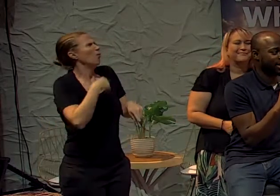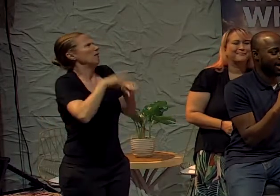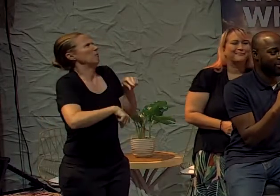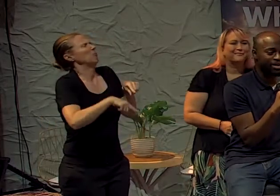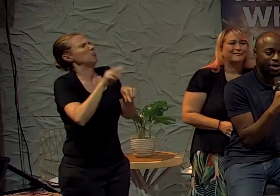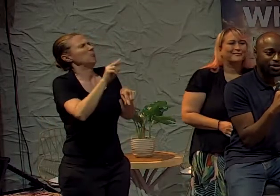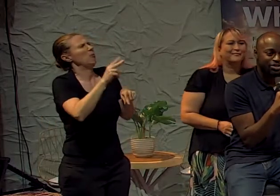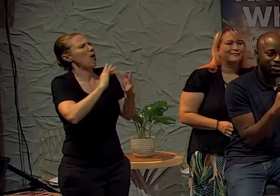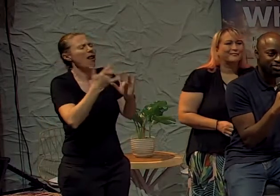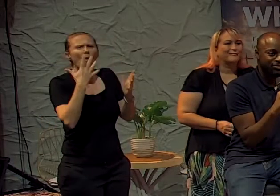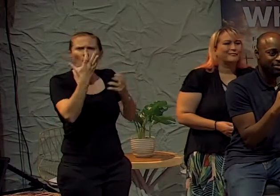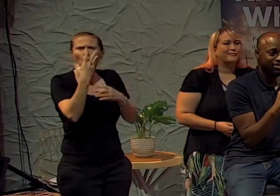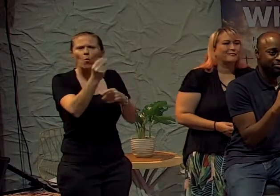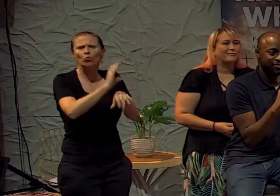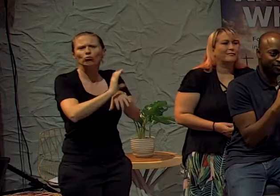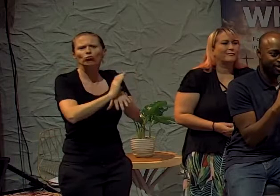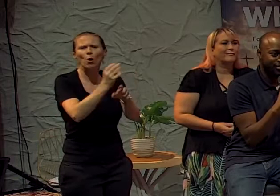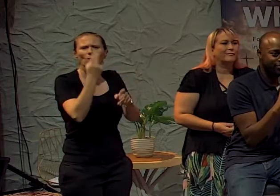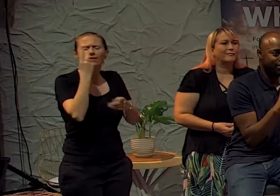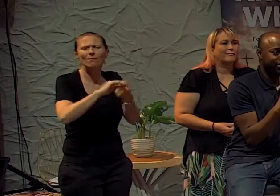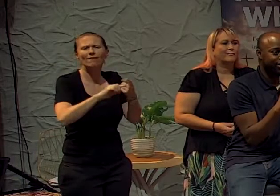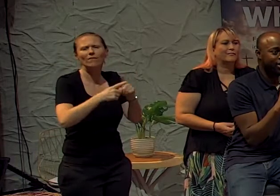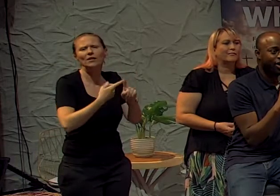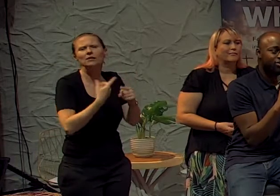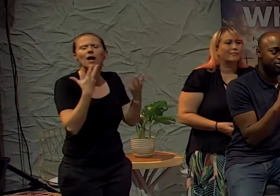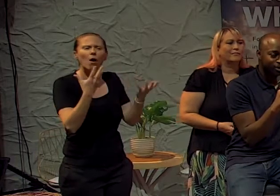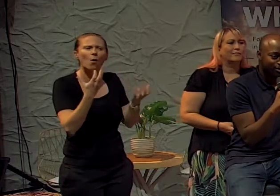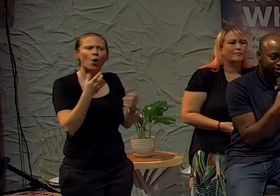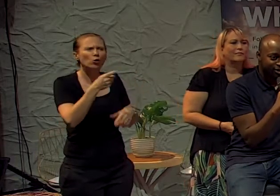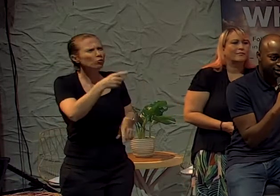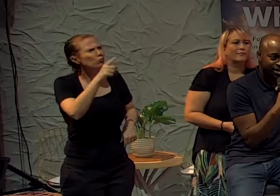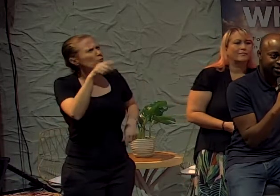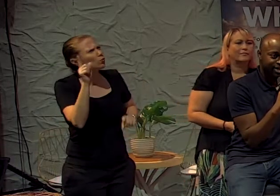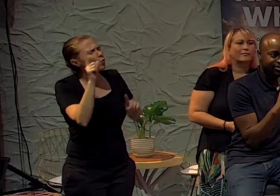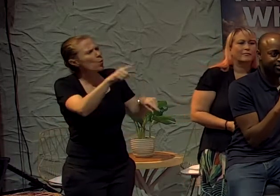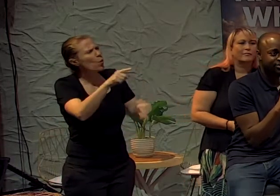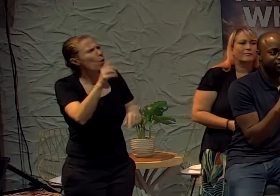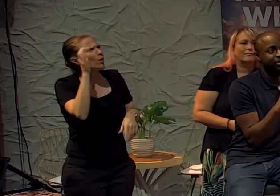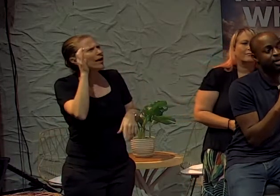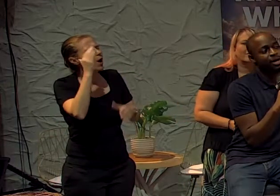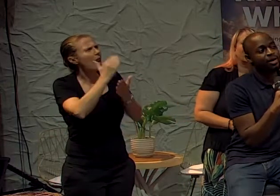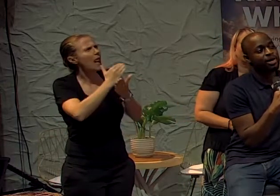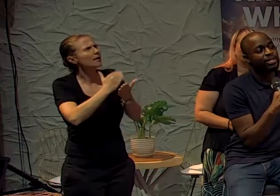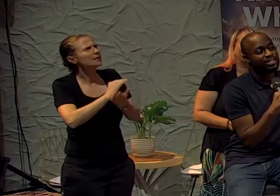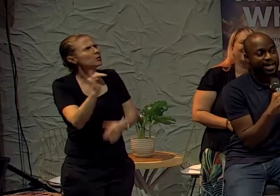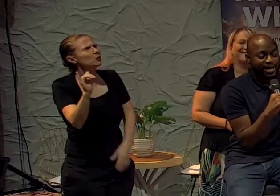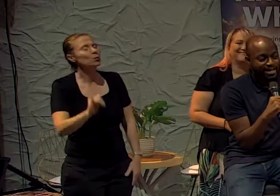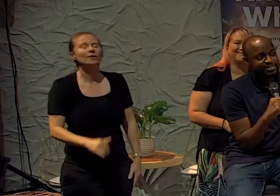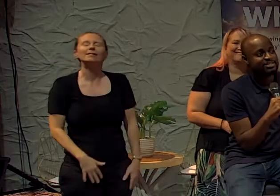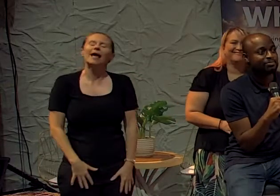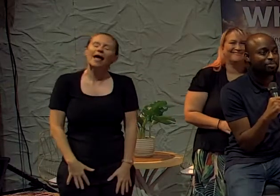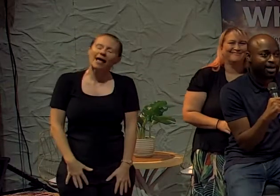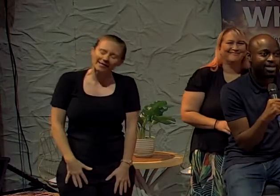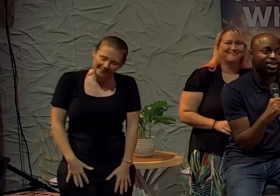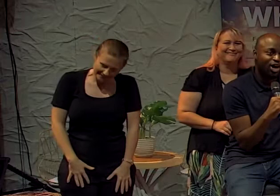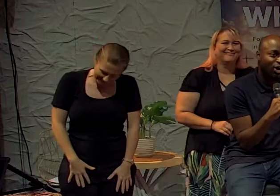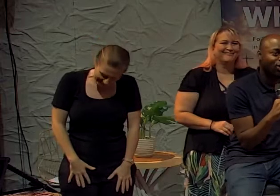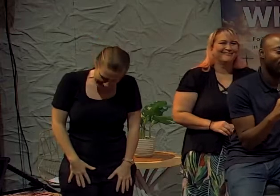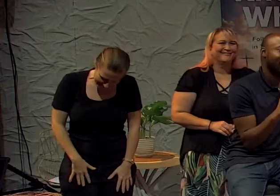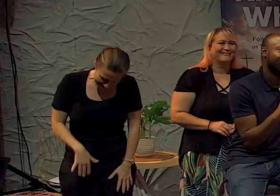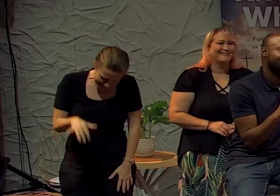Like, I want to go to church. I want to see my friends. Aren't you supposed to go and hear a lesson too? Yes,